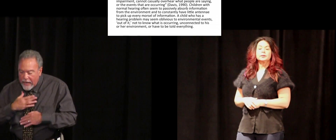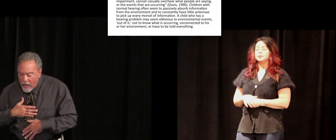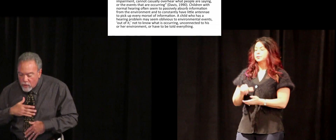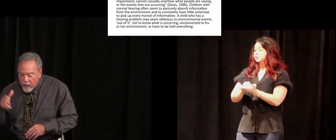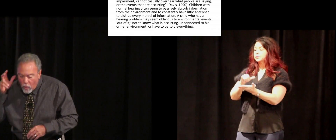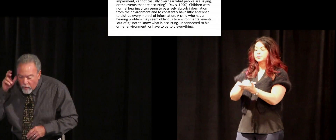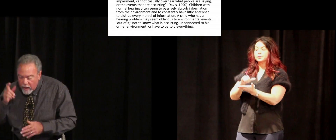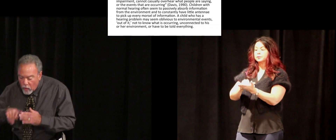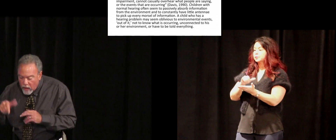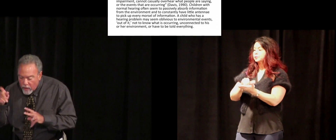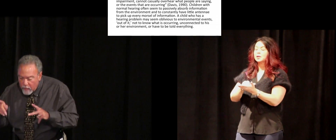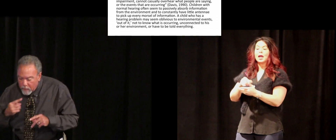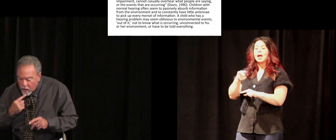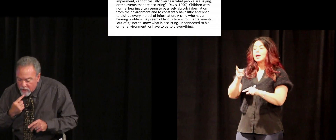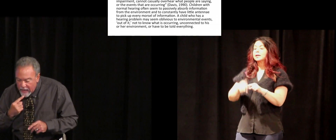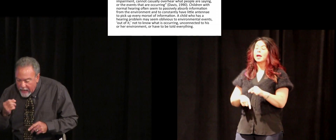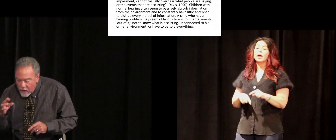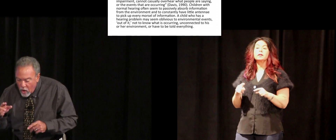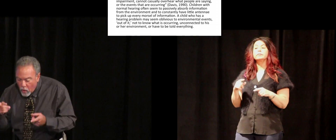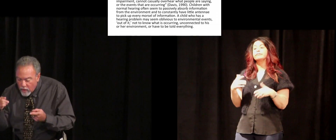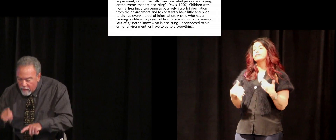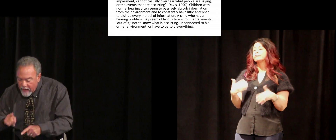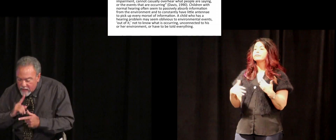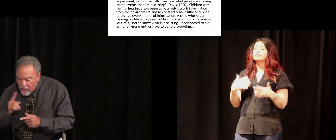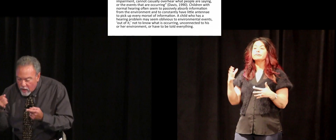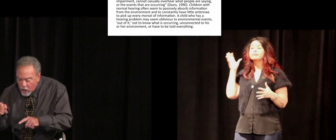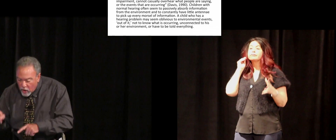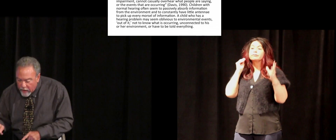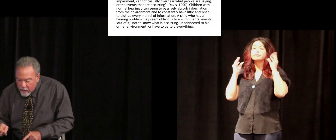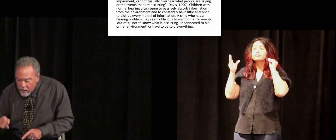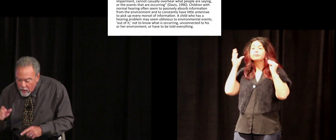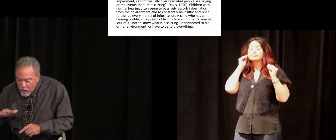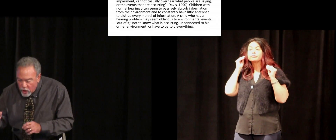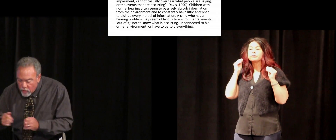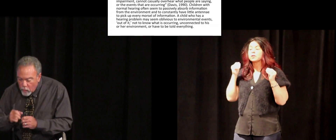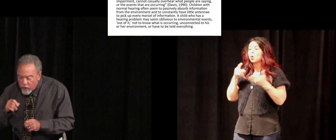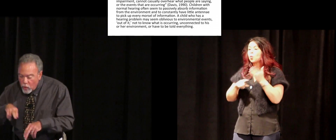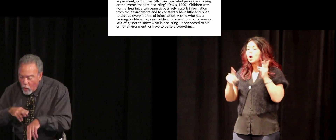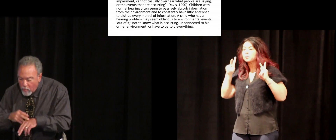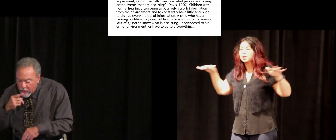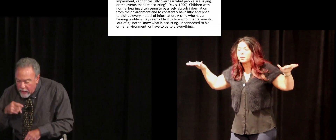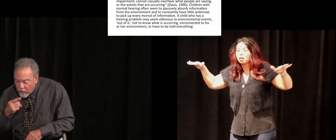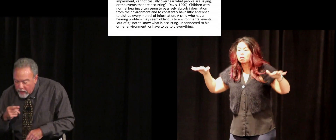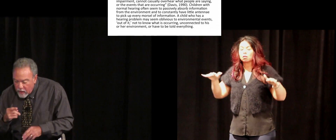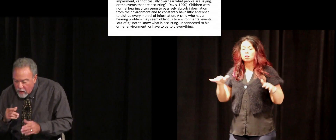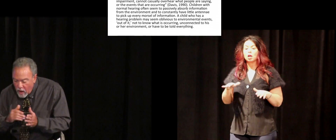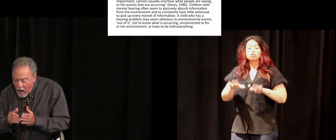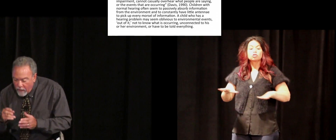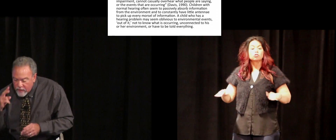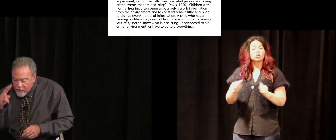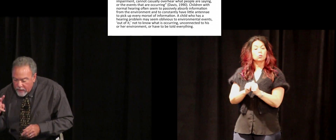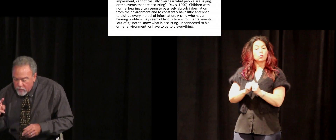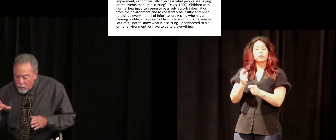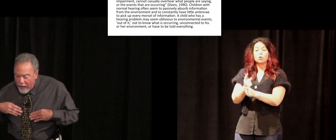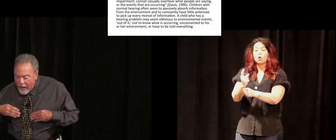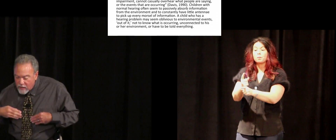pure ASL. The rest are somewhere in the middle. The communication in